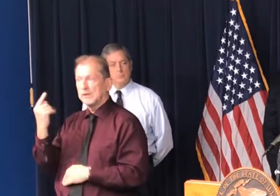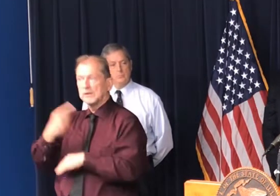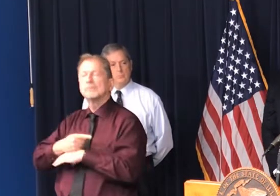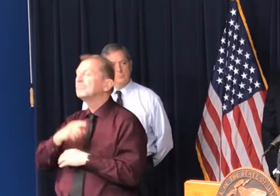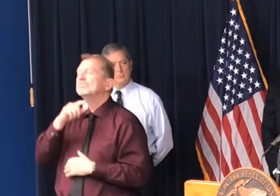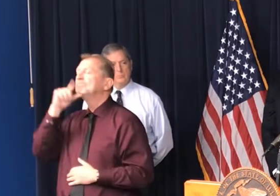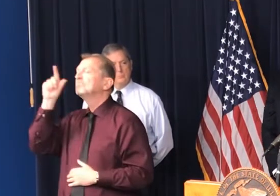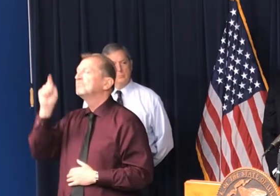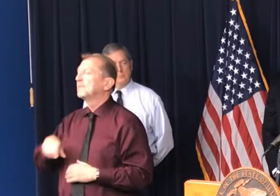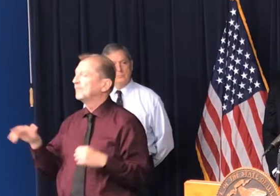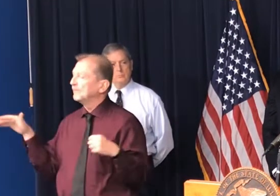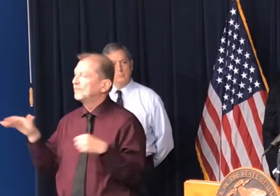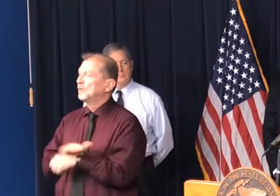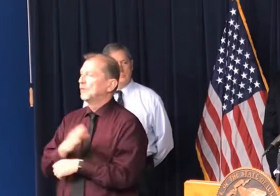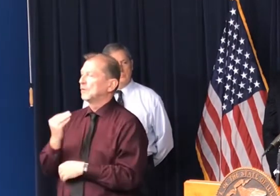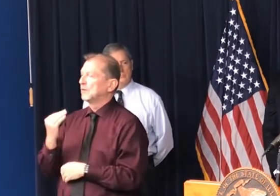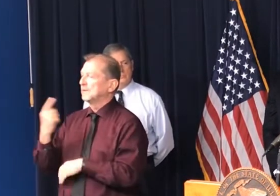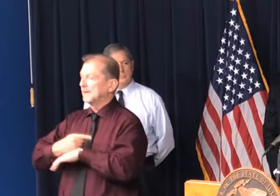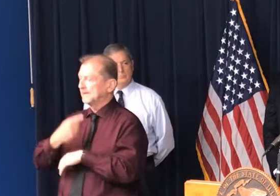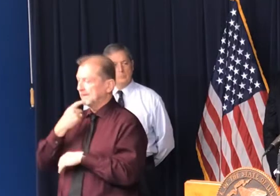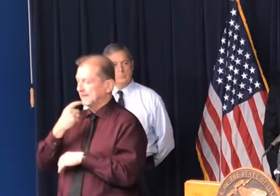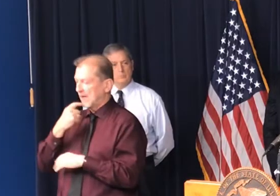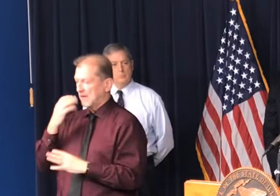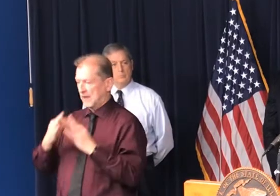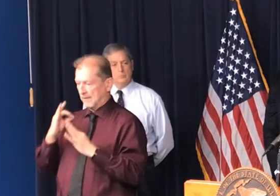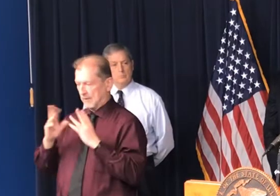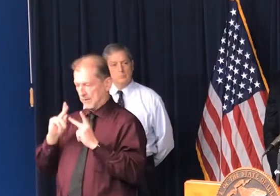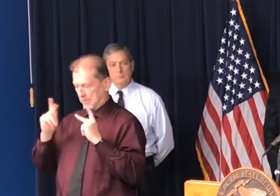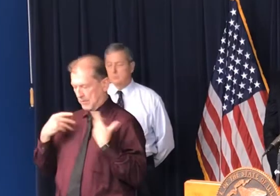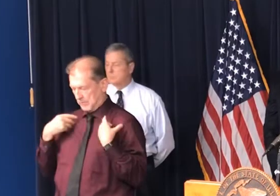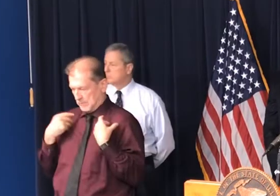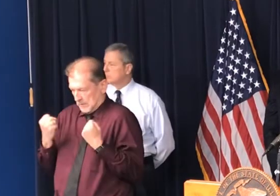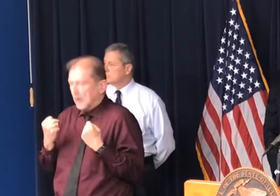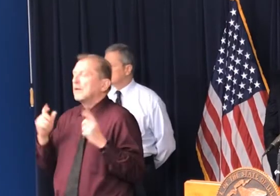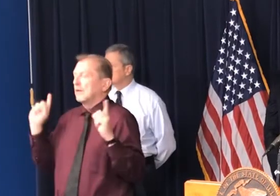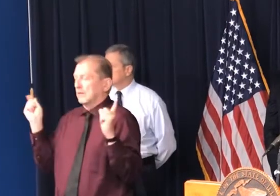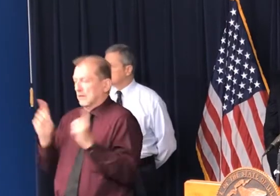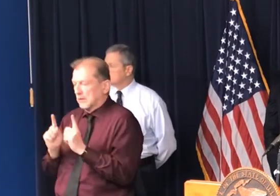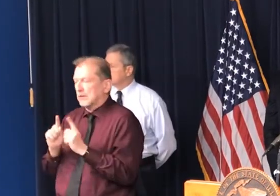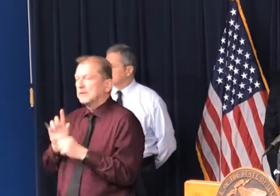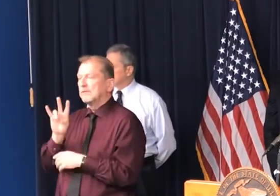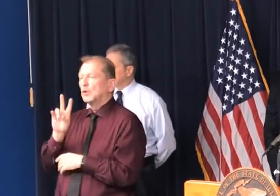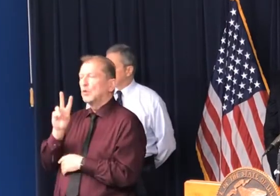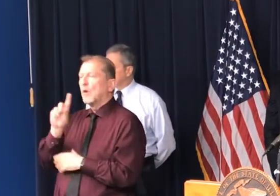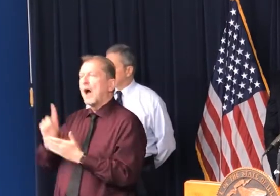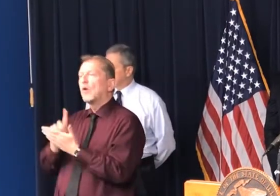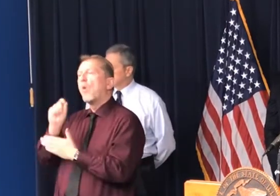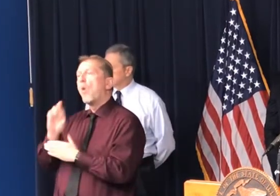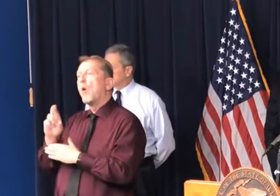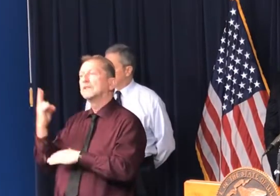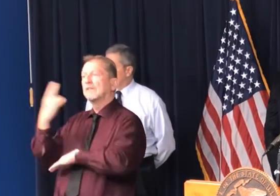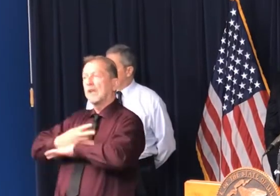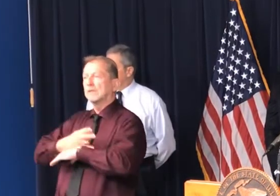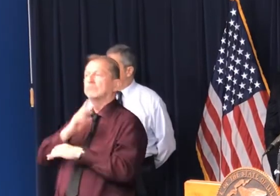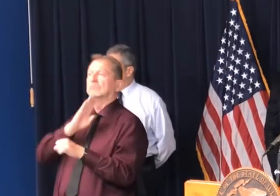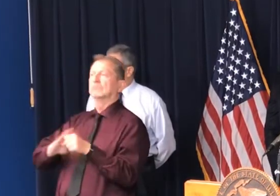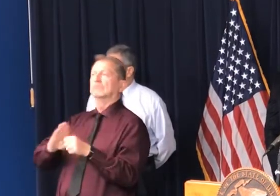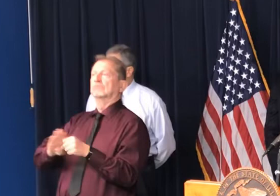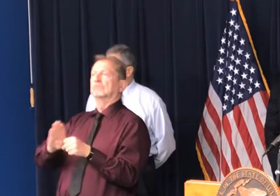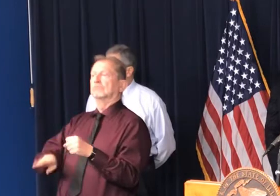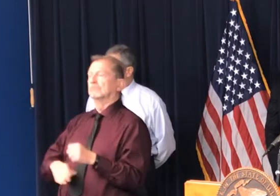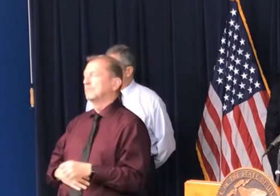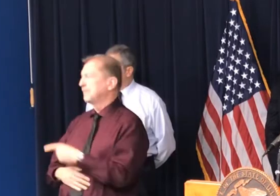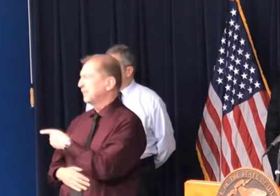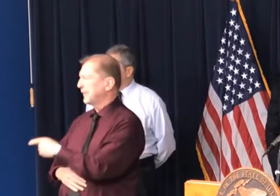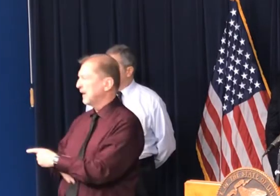earlier cases, it's become more clear when people are actually transmitting the virus. Do we know how